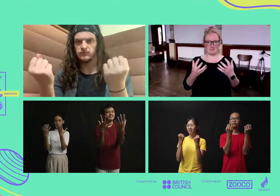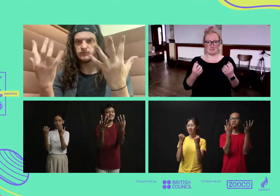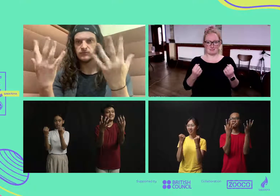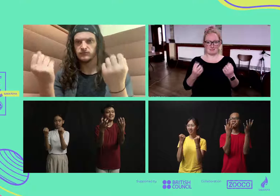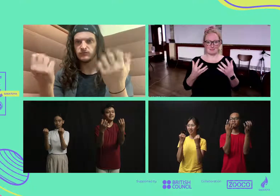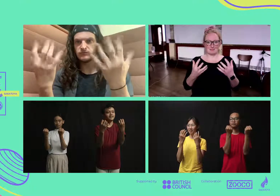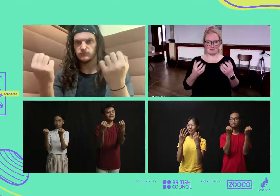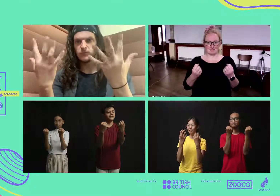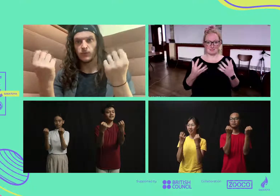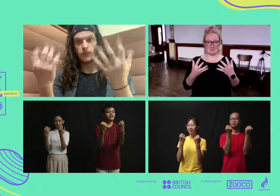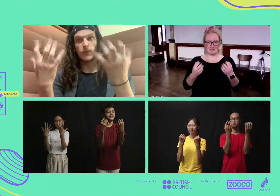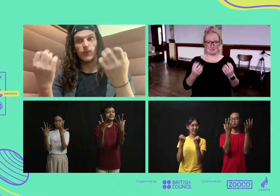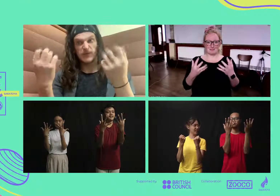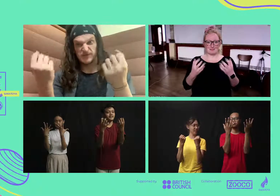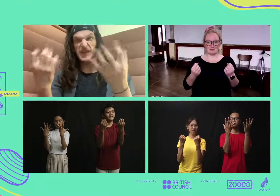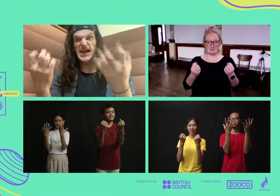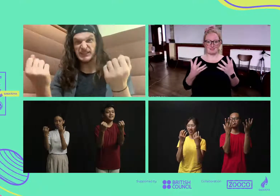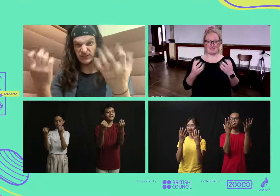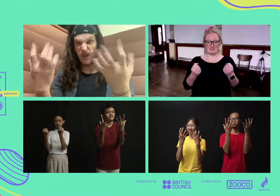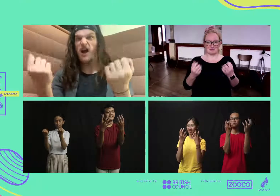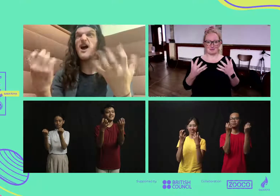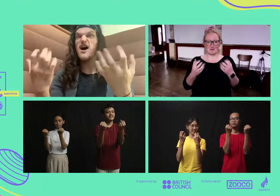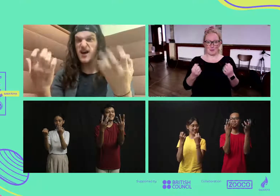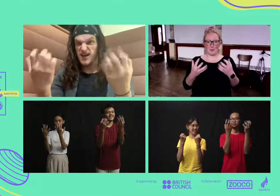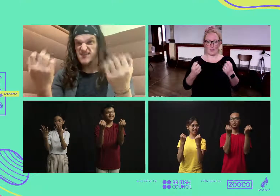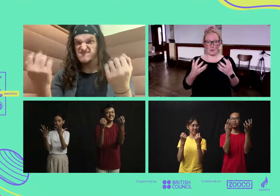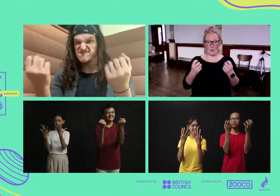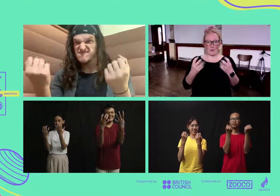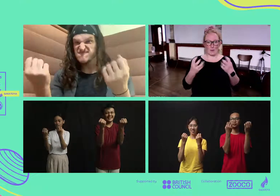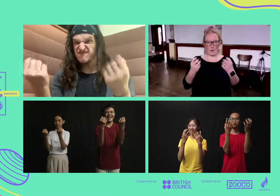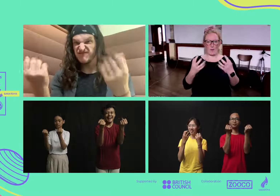So we'll speed it up. So if you just copy me.